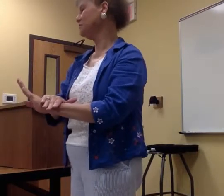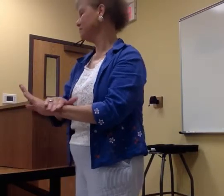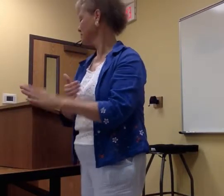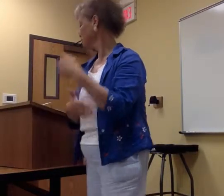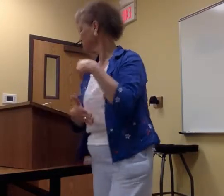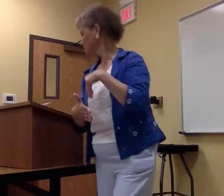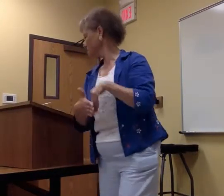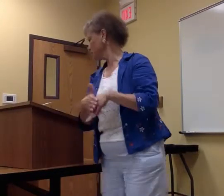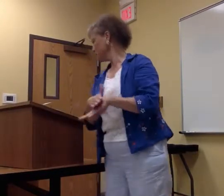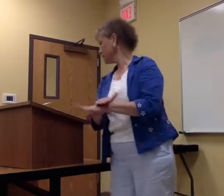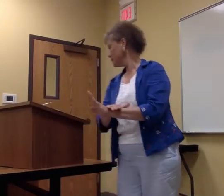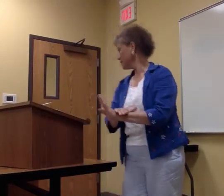Enter or birth.